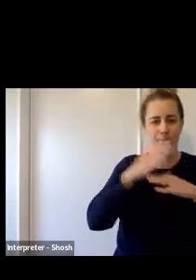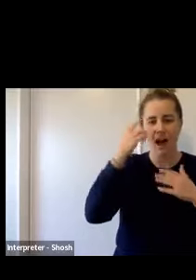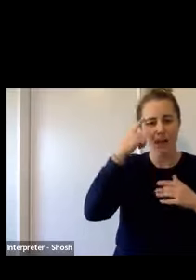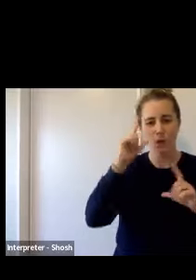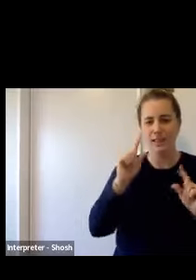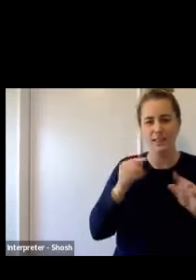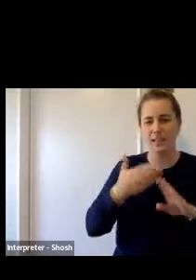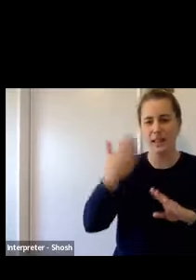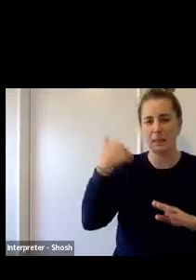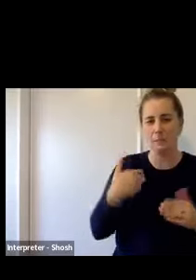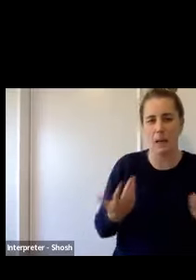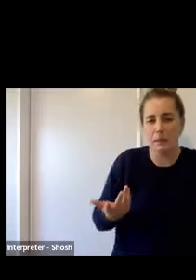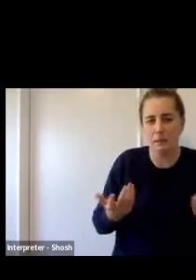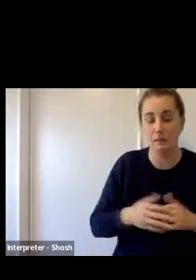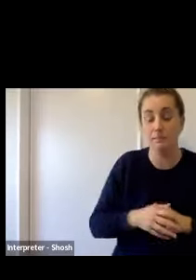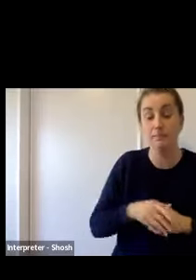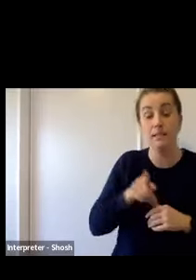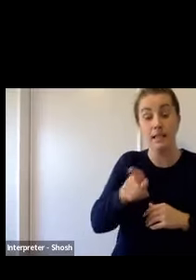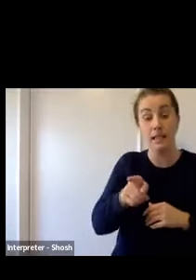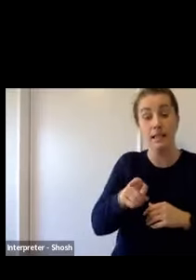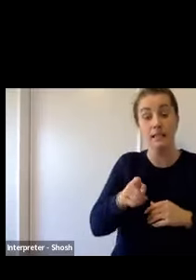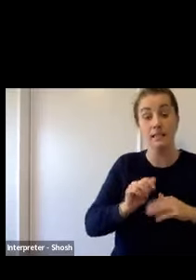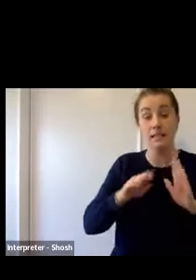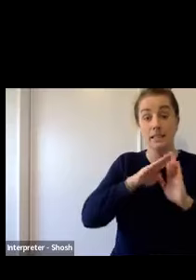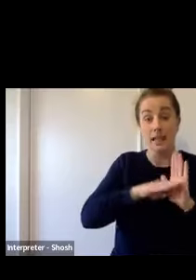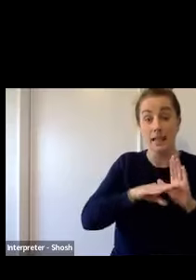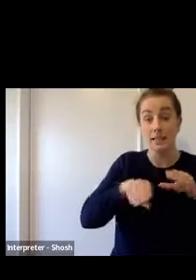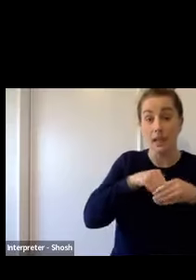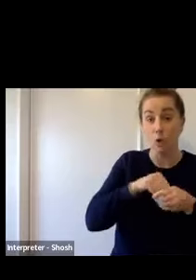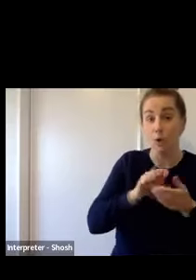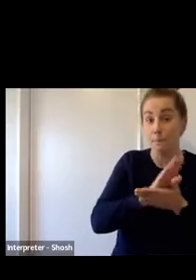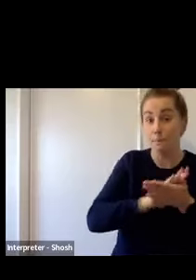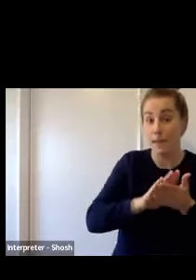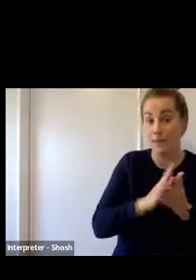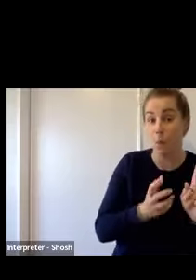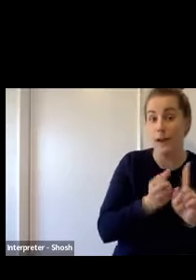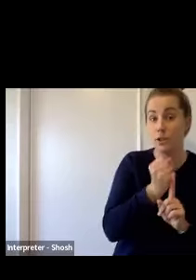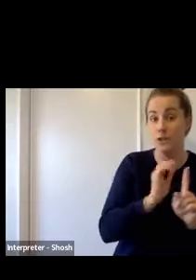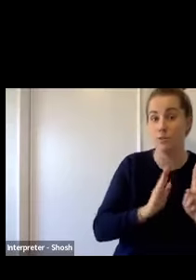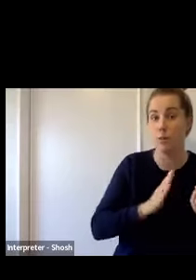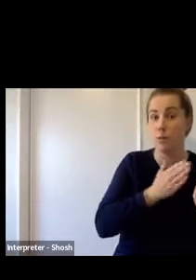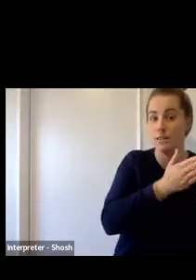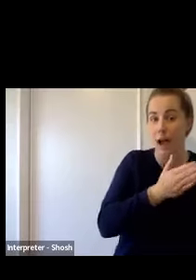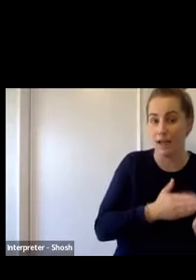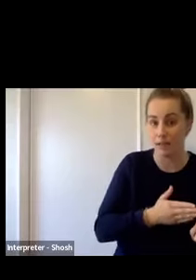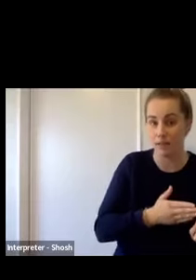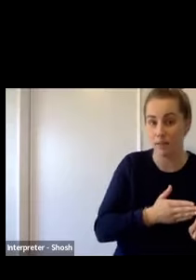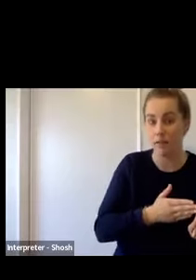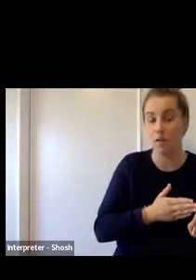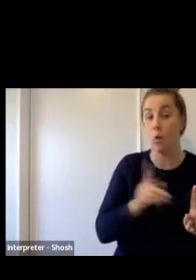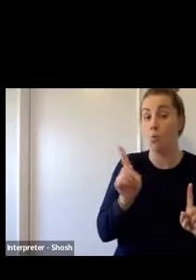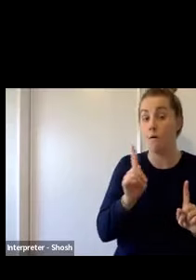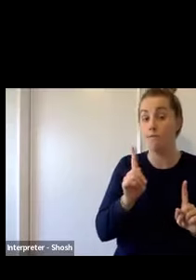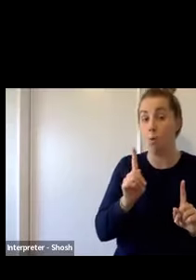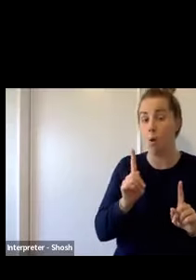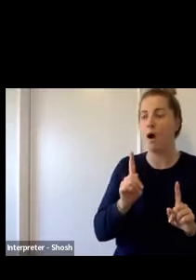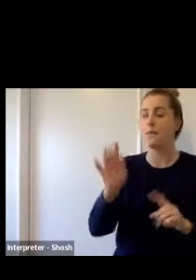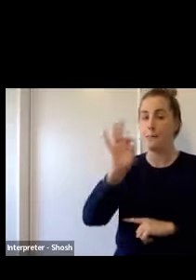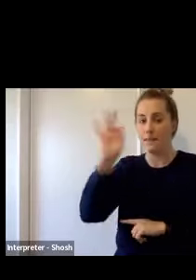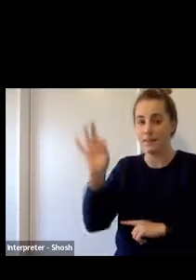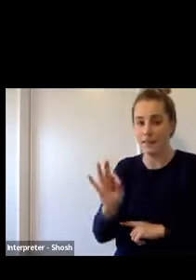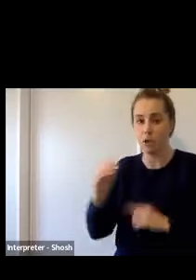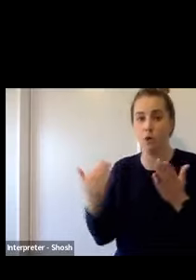anyway. These standards would include meaningful and achievable targets for the proportion of new dwelling